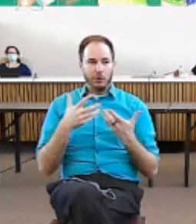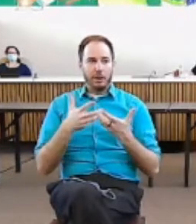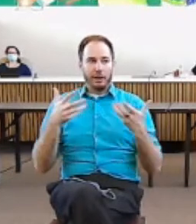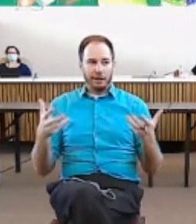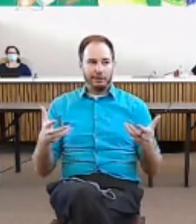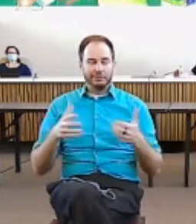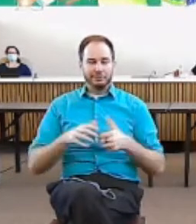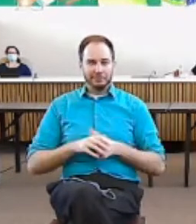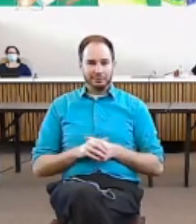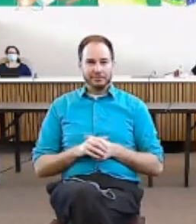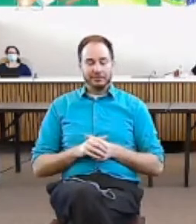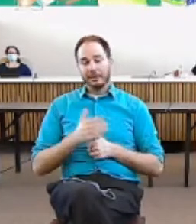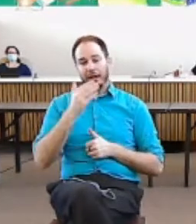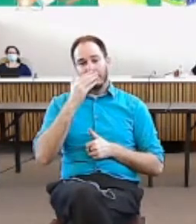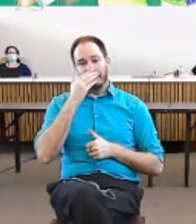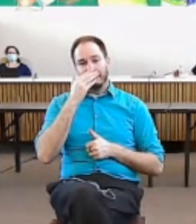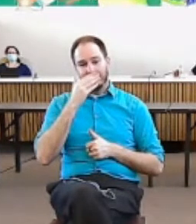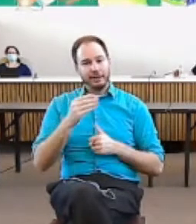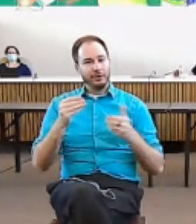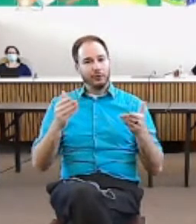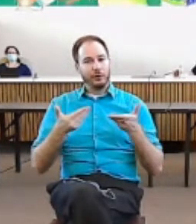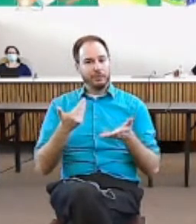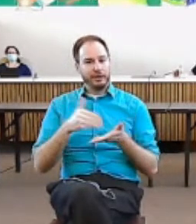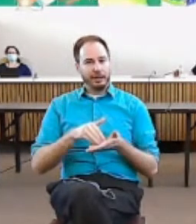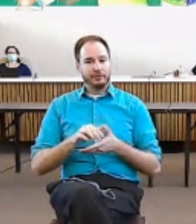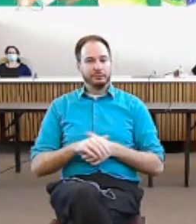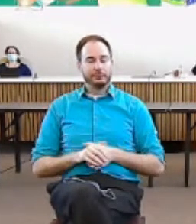so much. Thank you and welcome again.